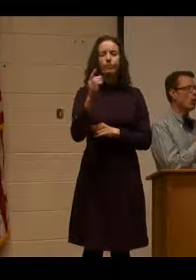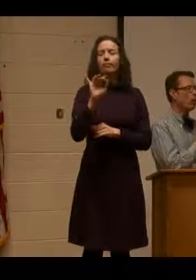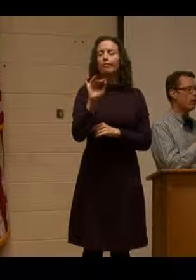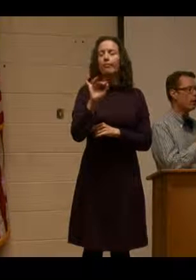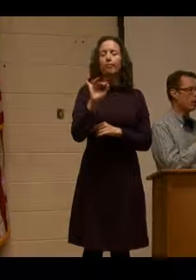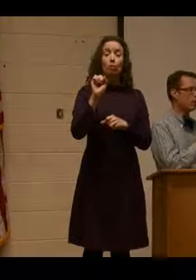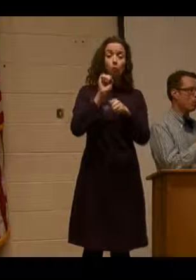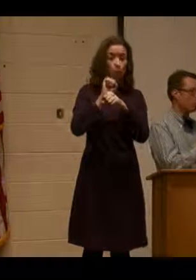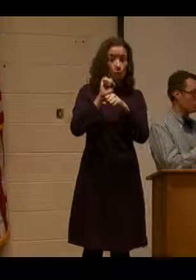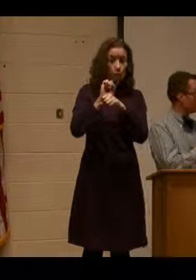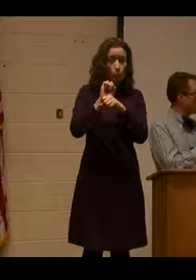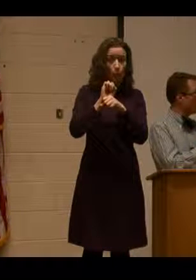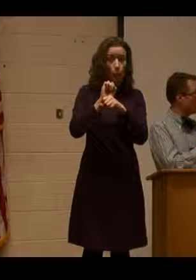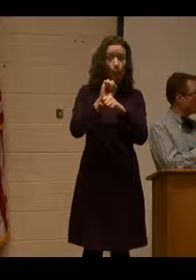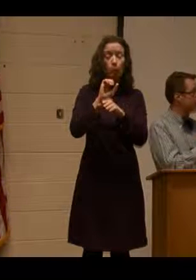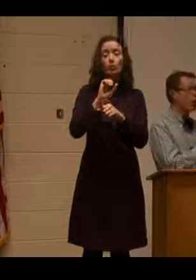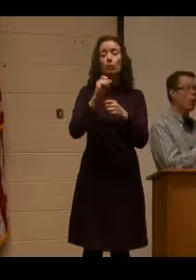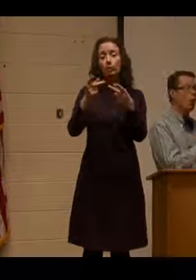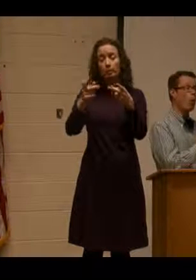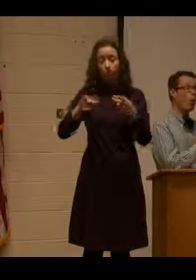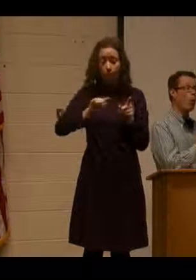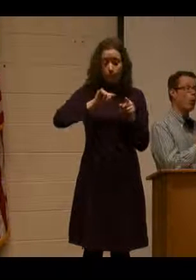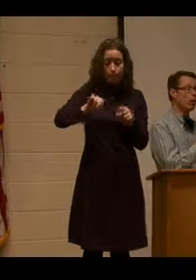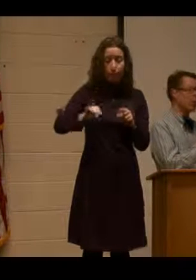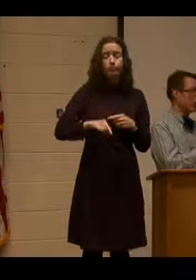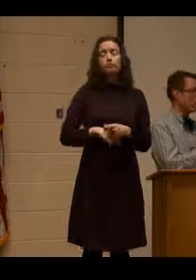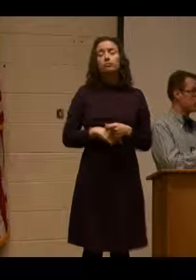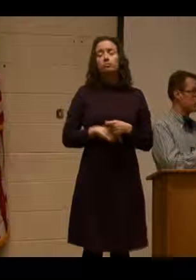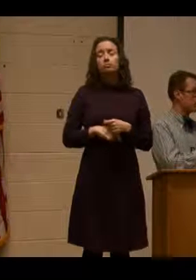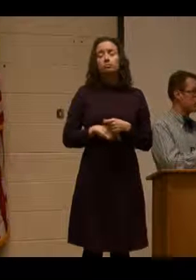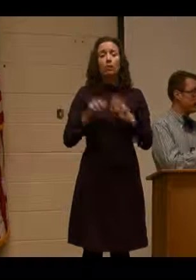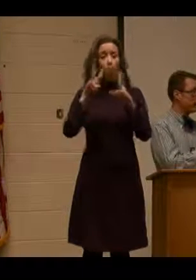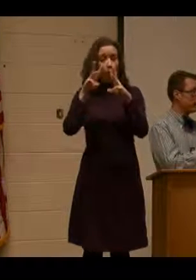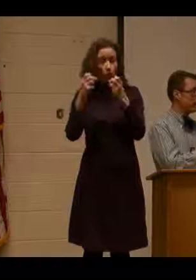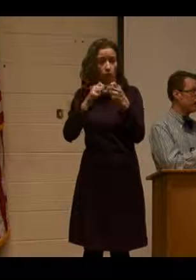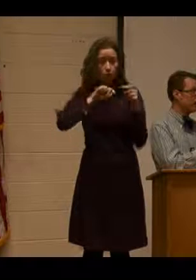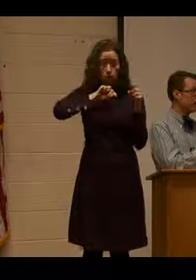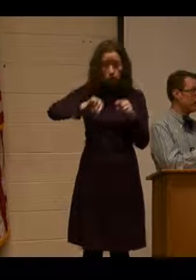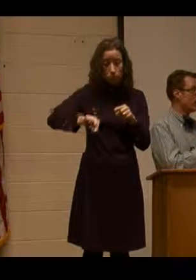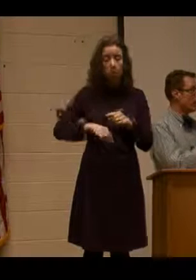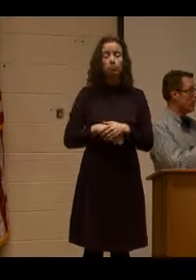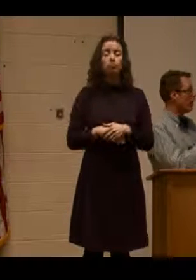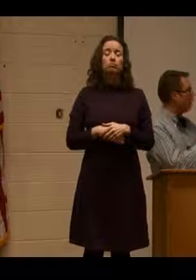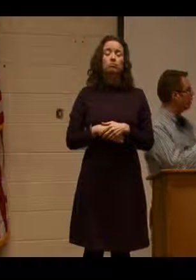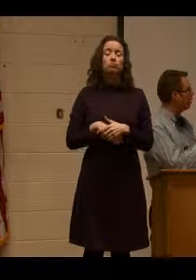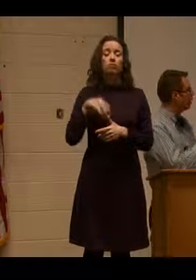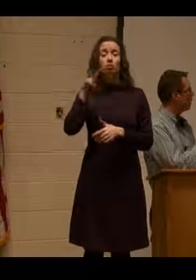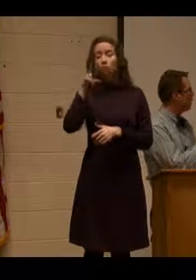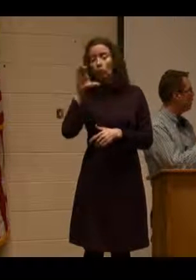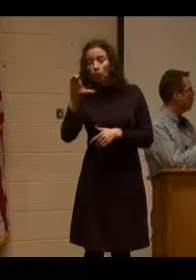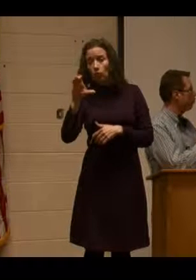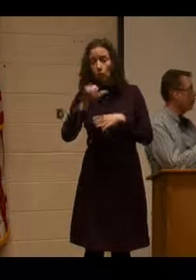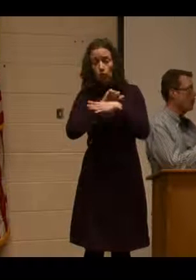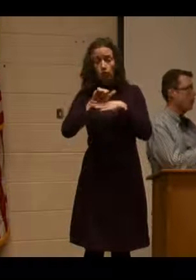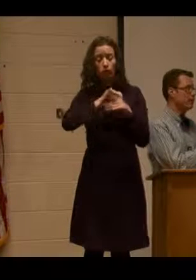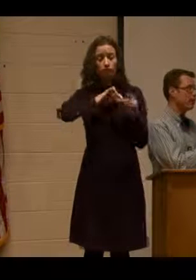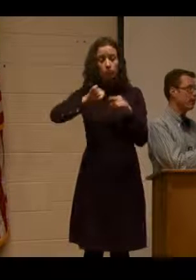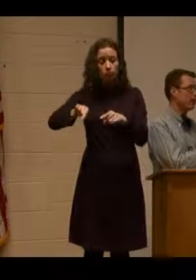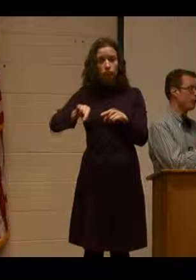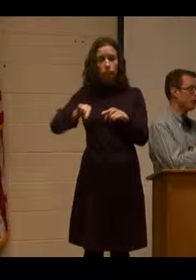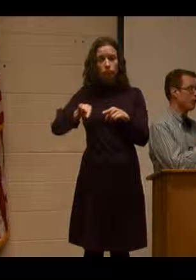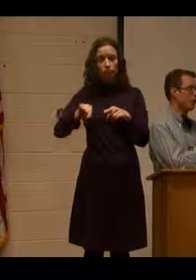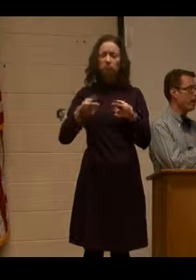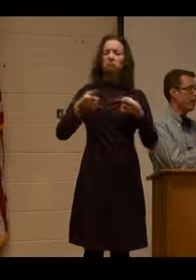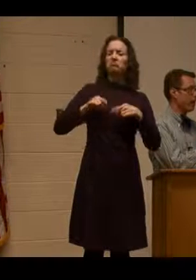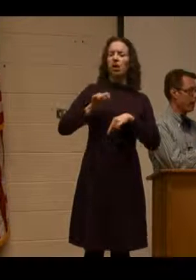workshops or a vocational training experience, from 8:45 to 3:30 every day,